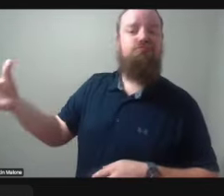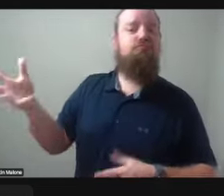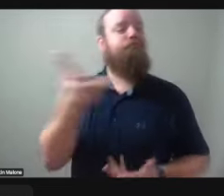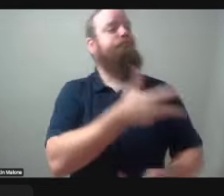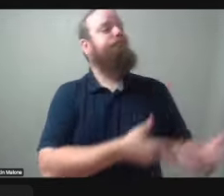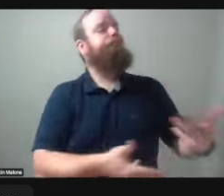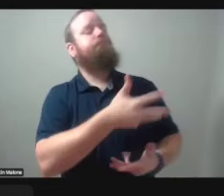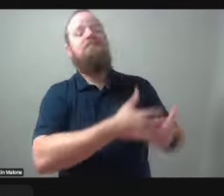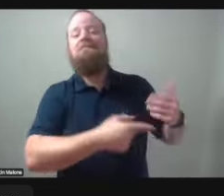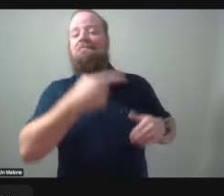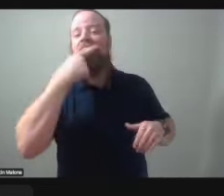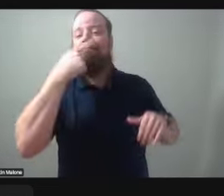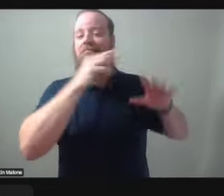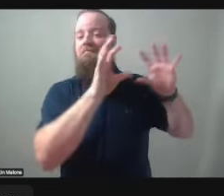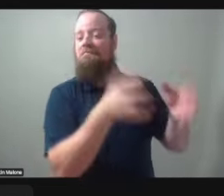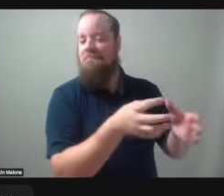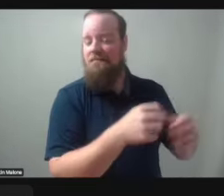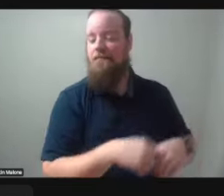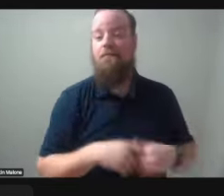loss.